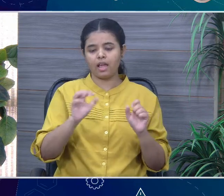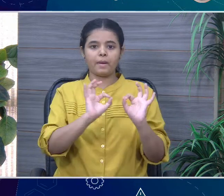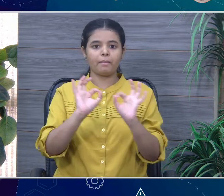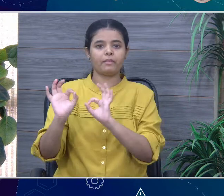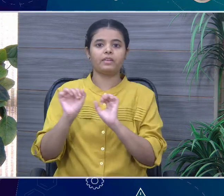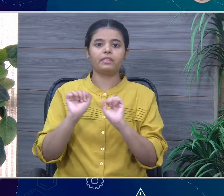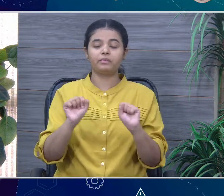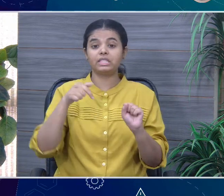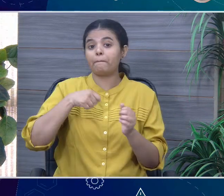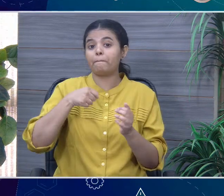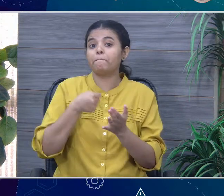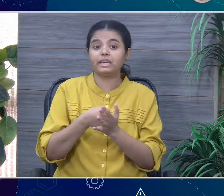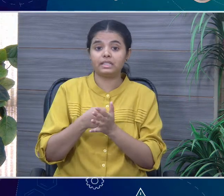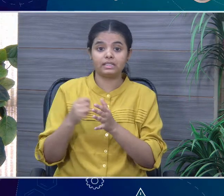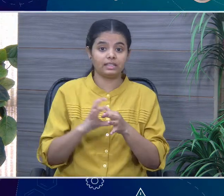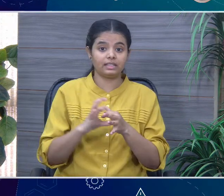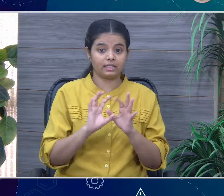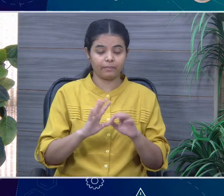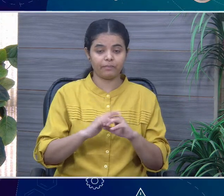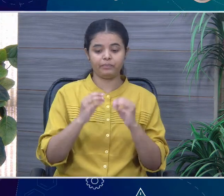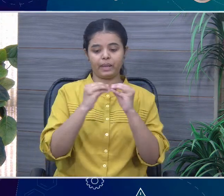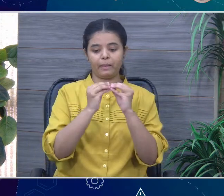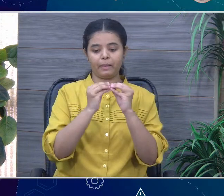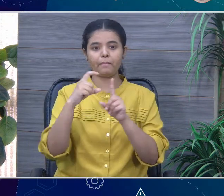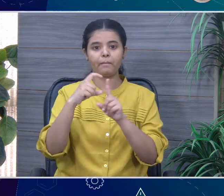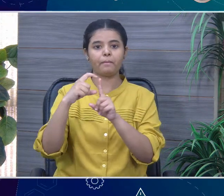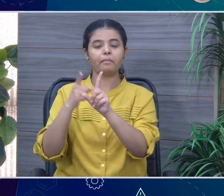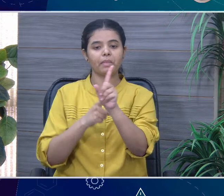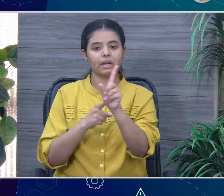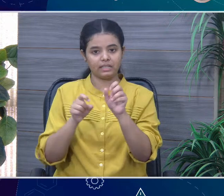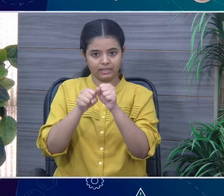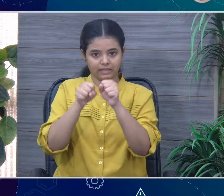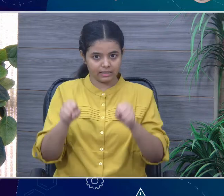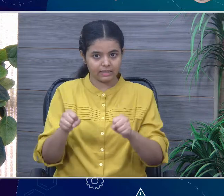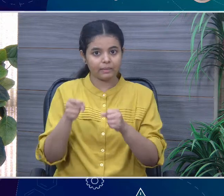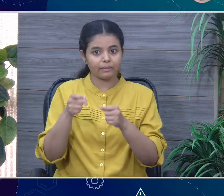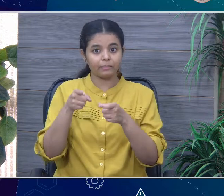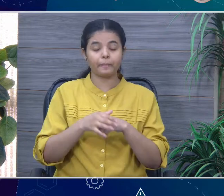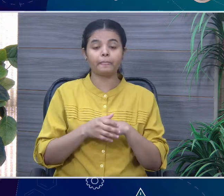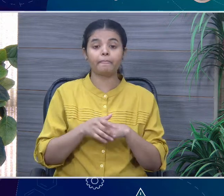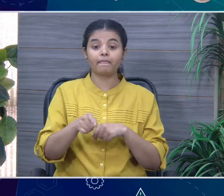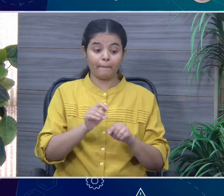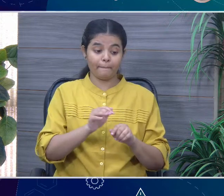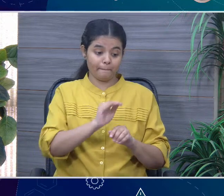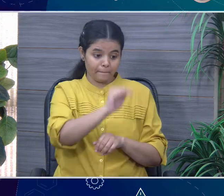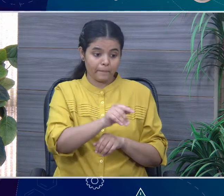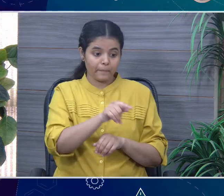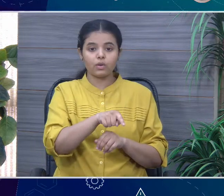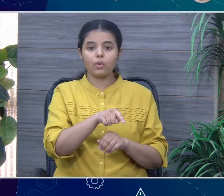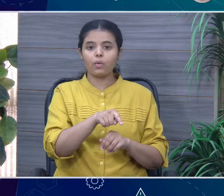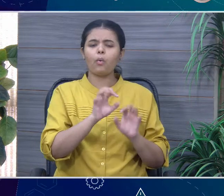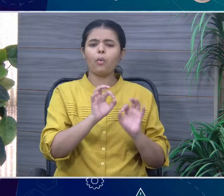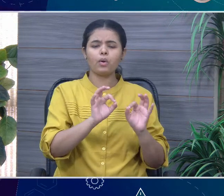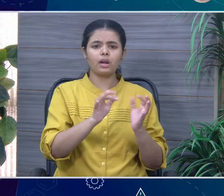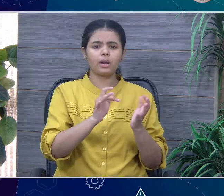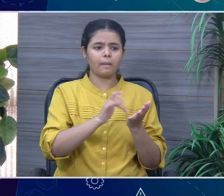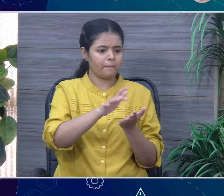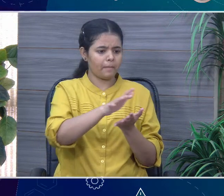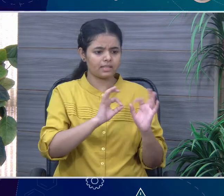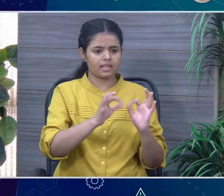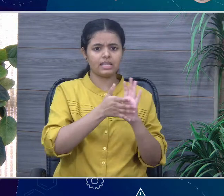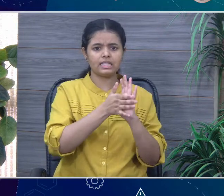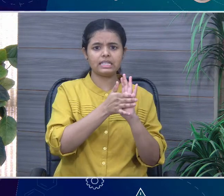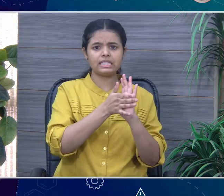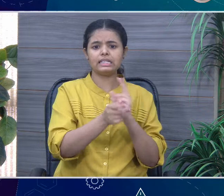basis of a buddy system. So a child who is good in a particular domain, can be